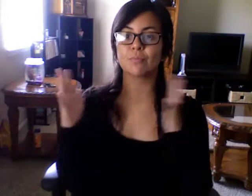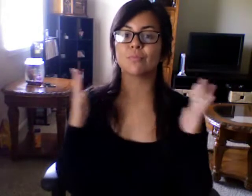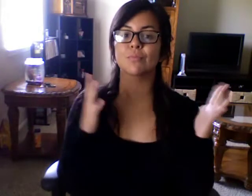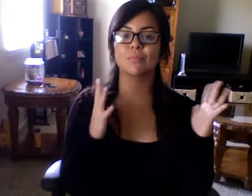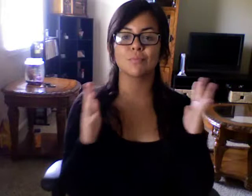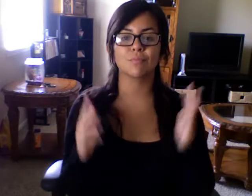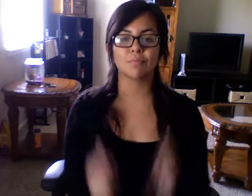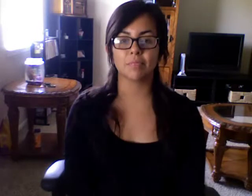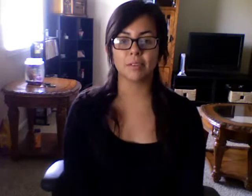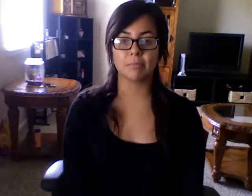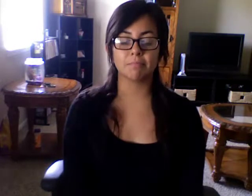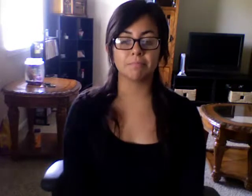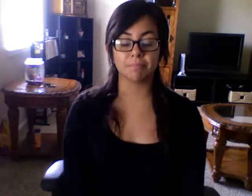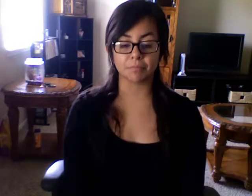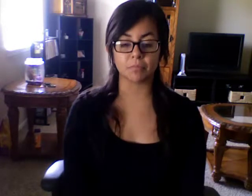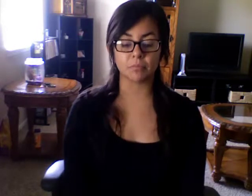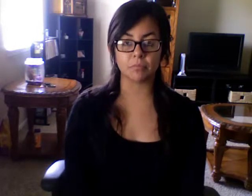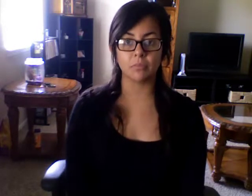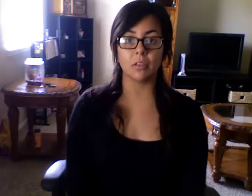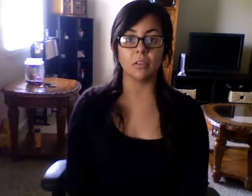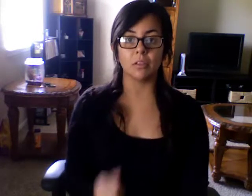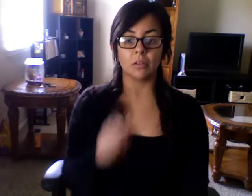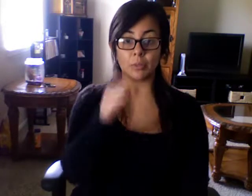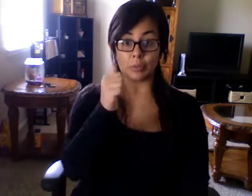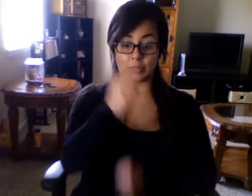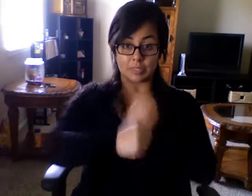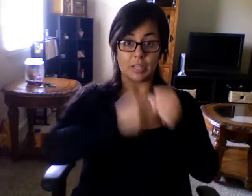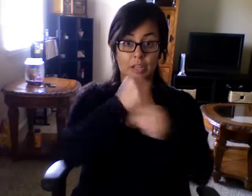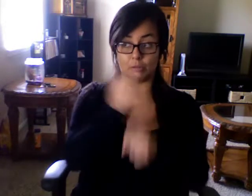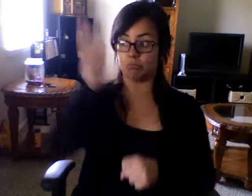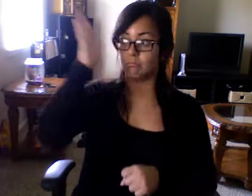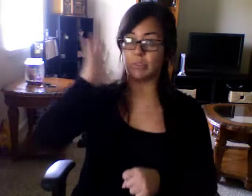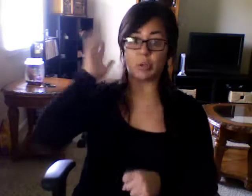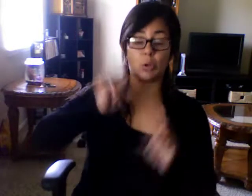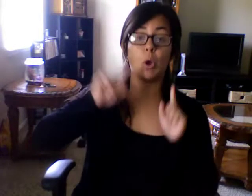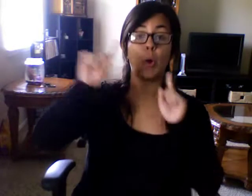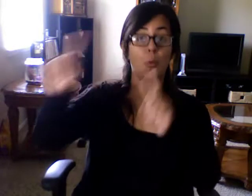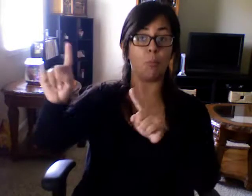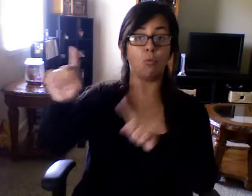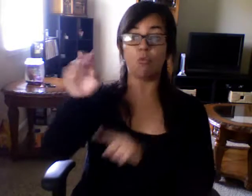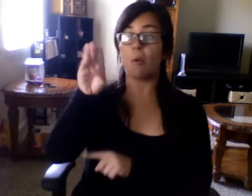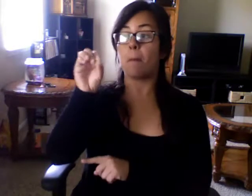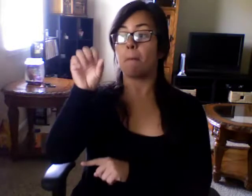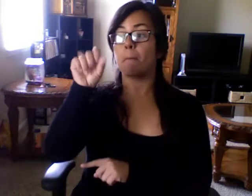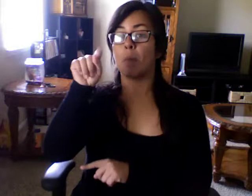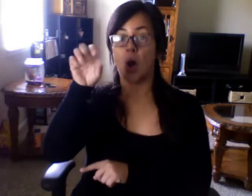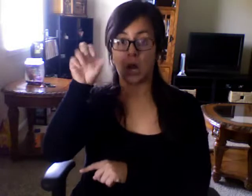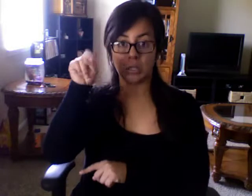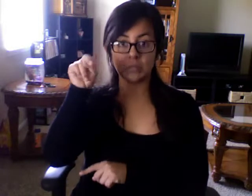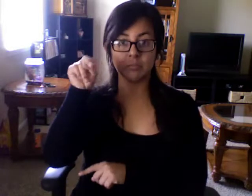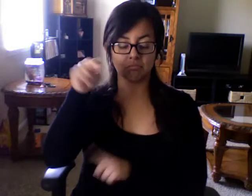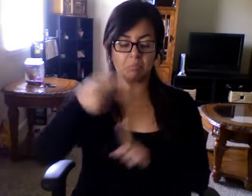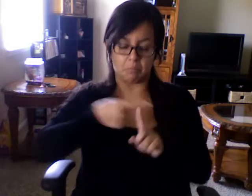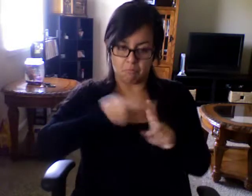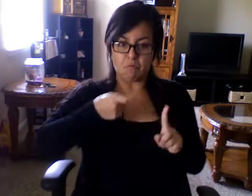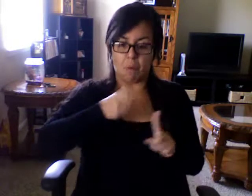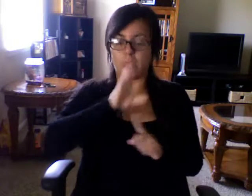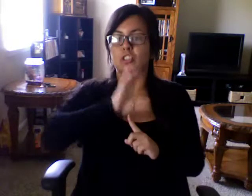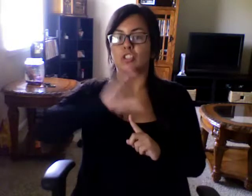I moved to Boston 10 years ago from Chicago with an interest in cancer and in chemistry. You might know that